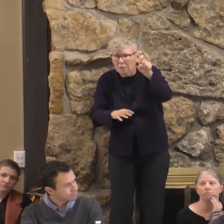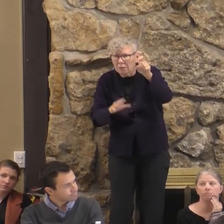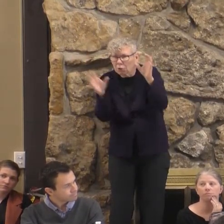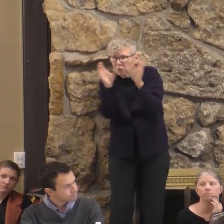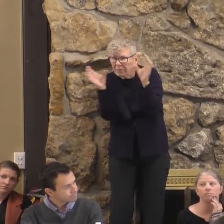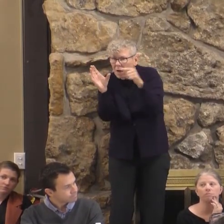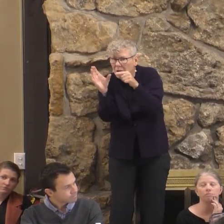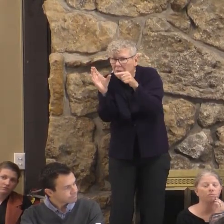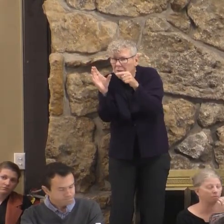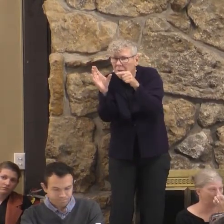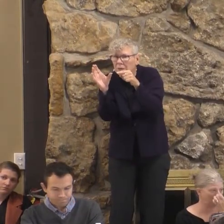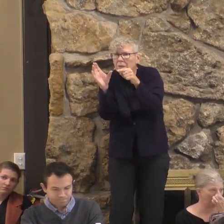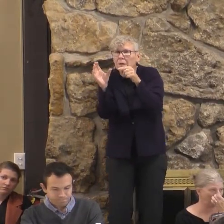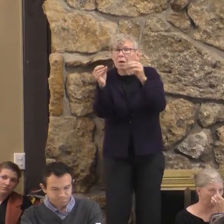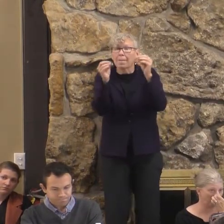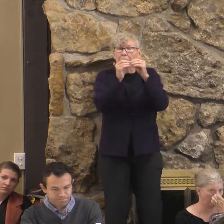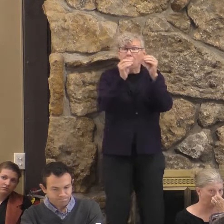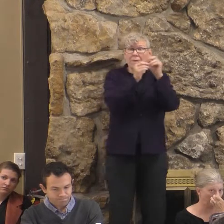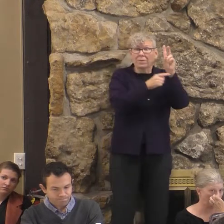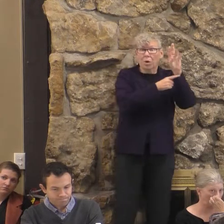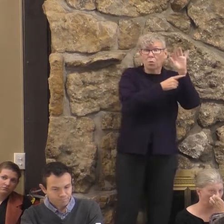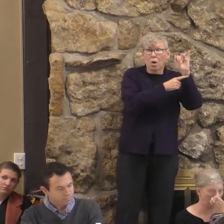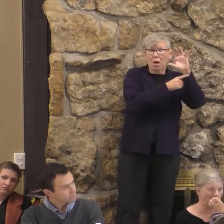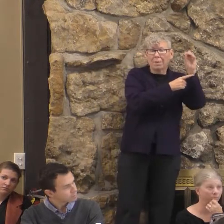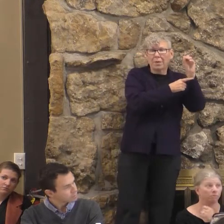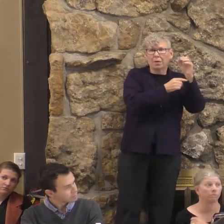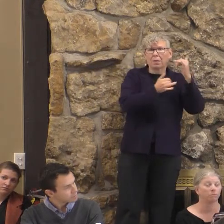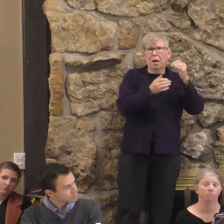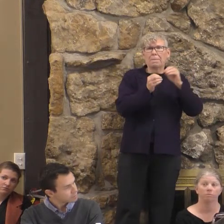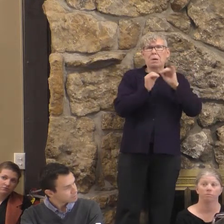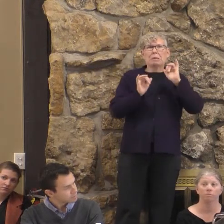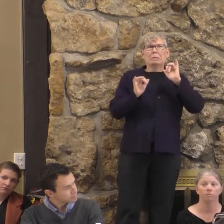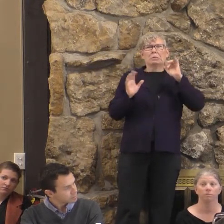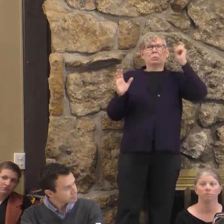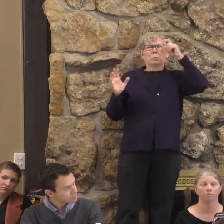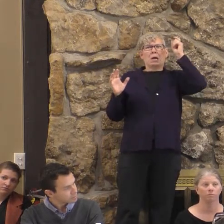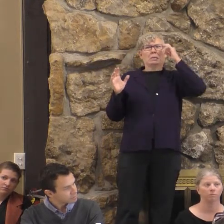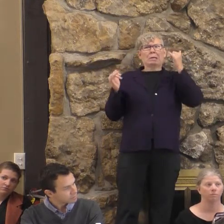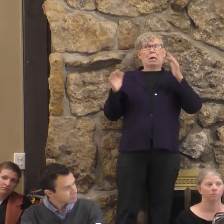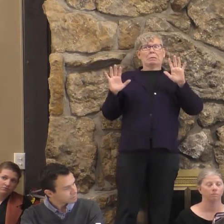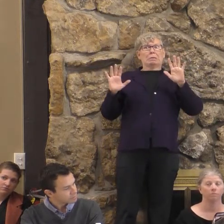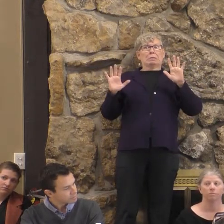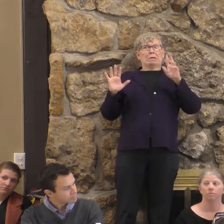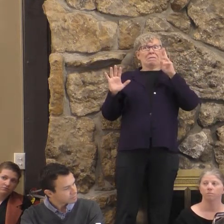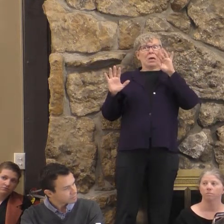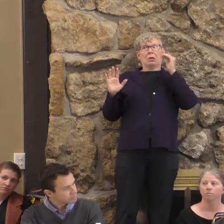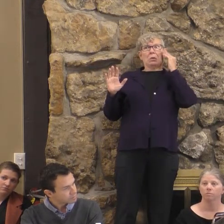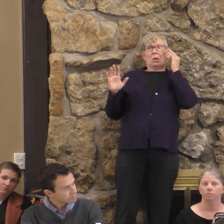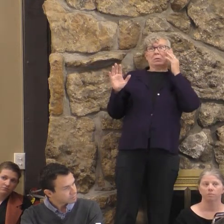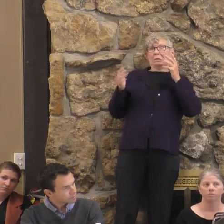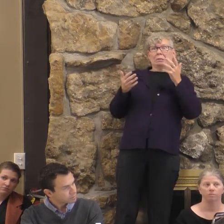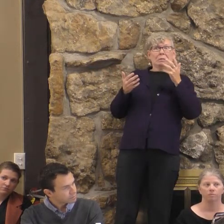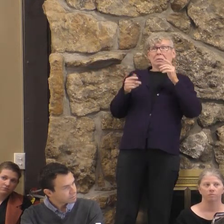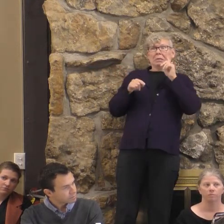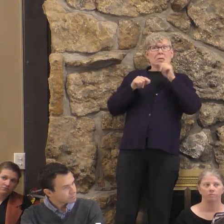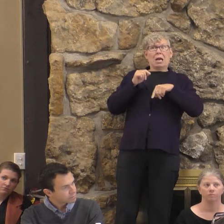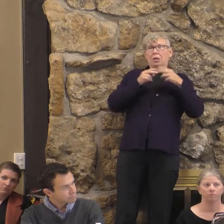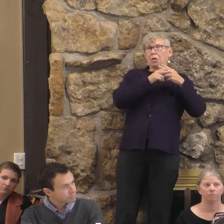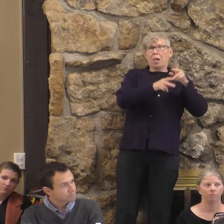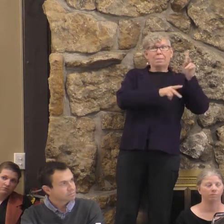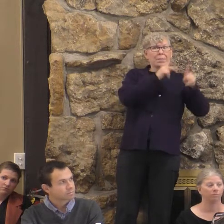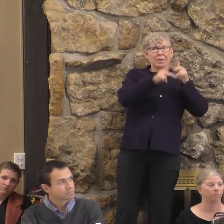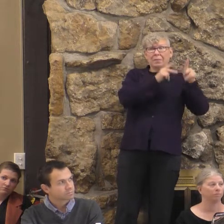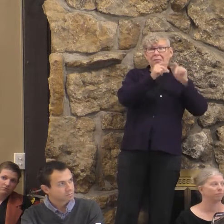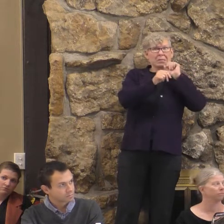to this, and rather than calling their folks sign language interpreters or, you know, the words that appear in the statutes, they will call them communications